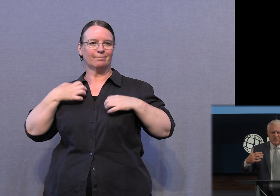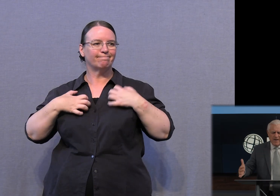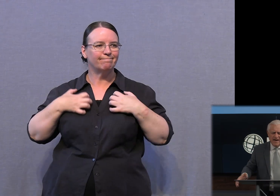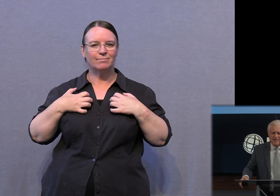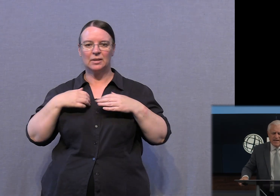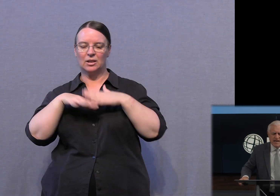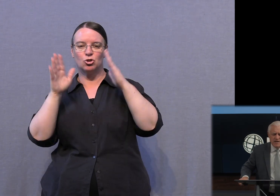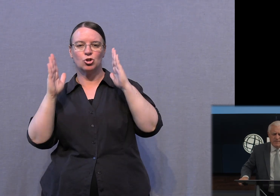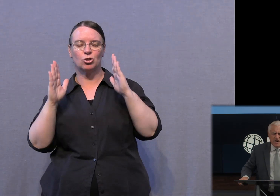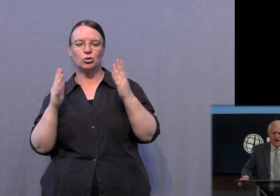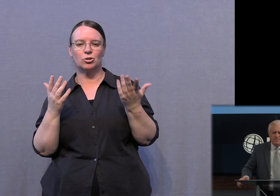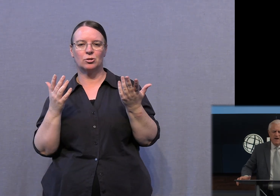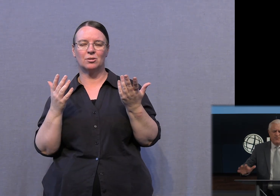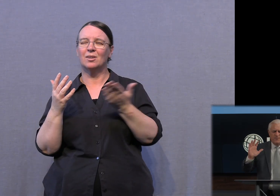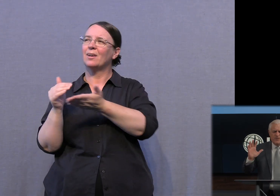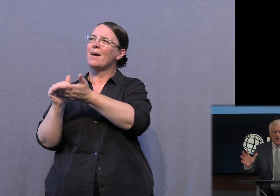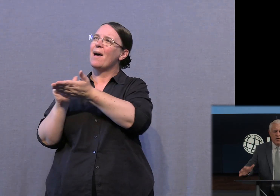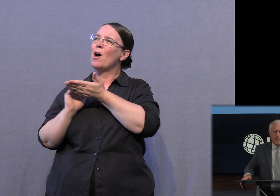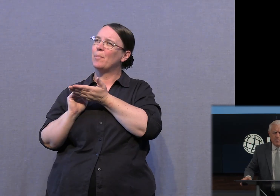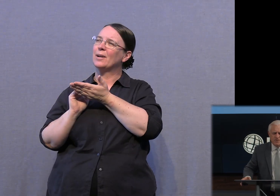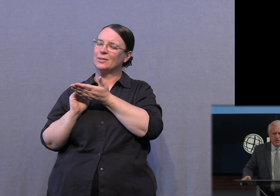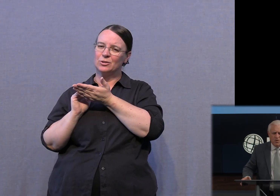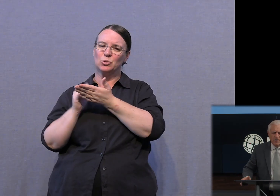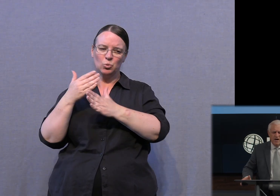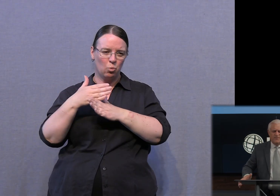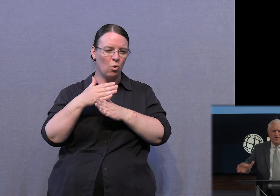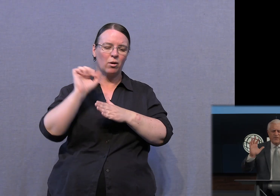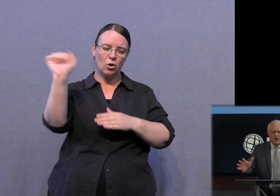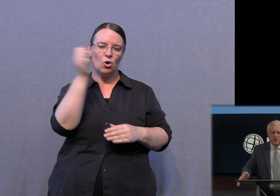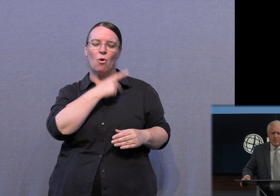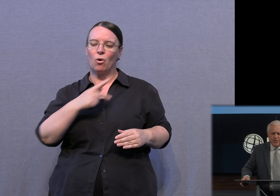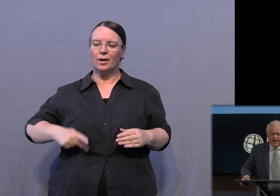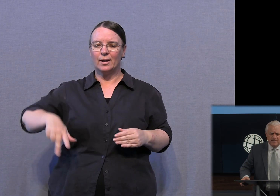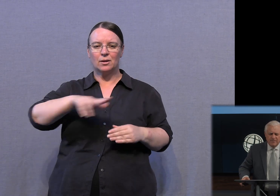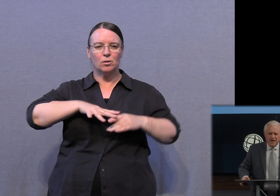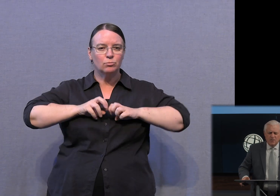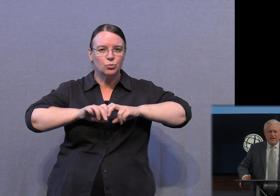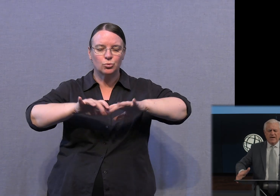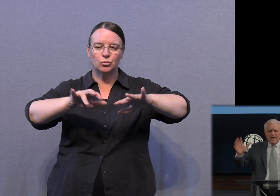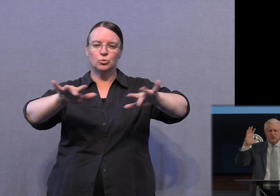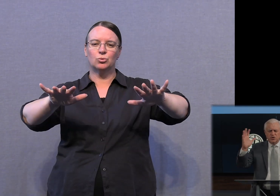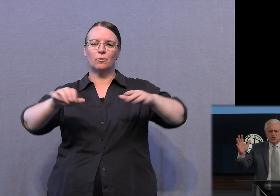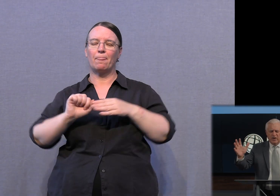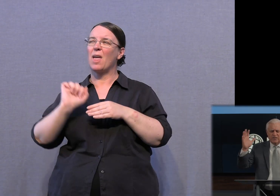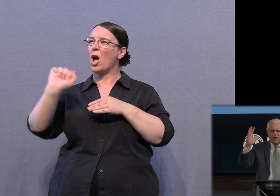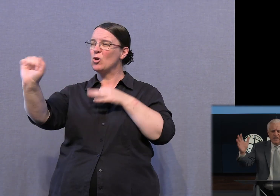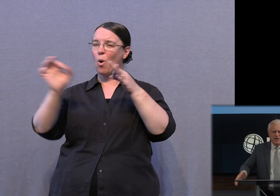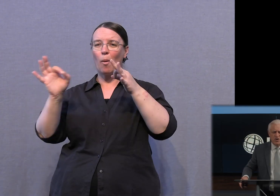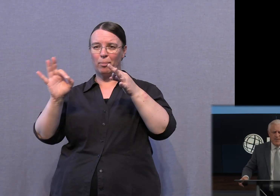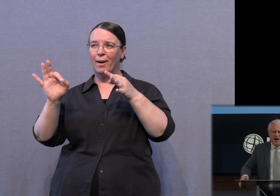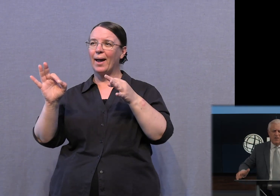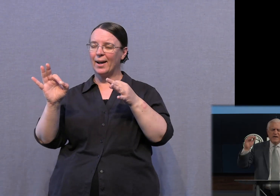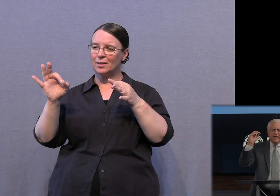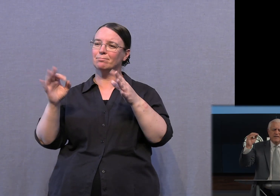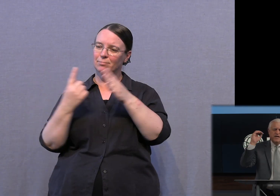to expand the kingdom of God. Fulfill your purpose, Lord. Fulfill your plan. We need your strength. We need